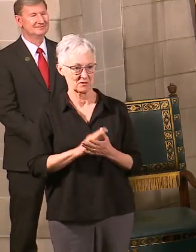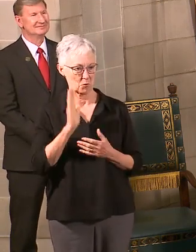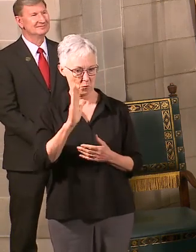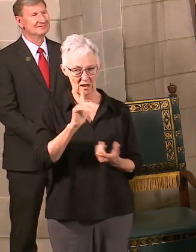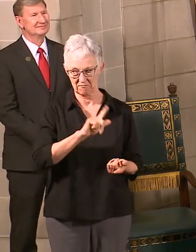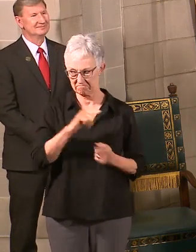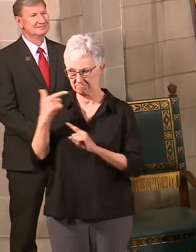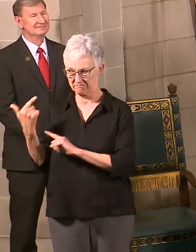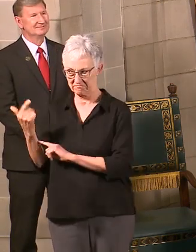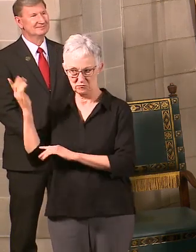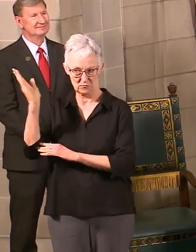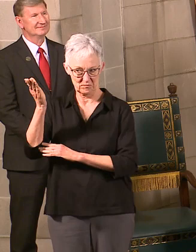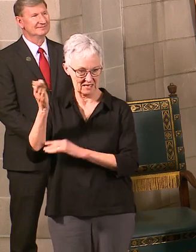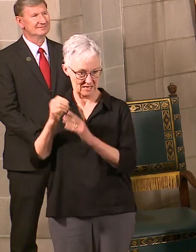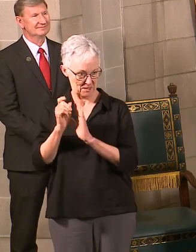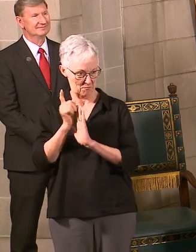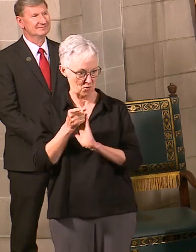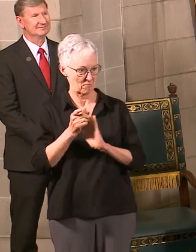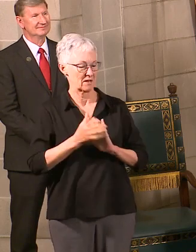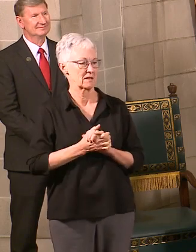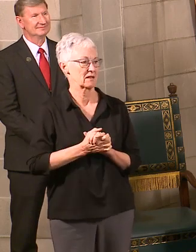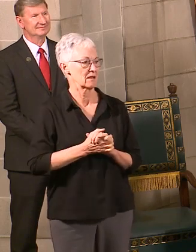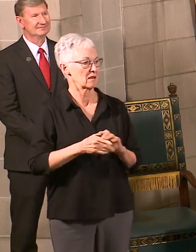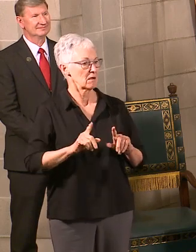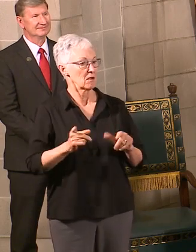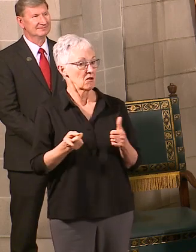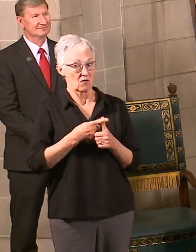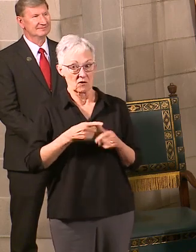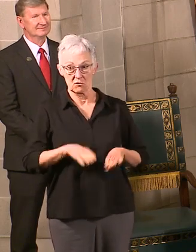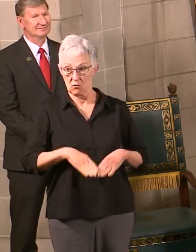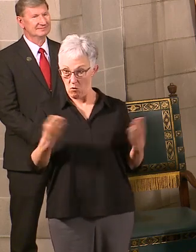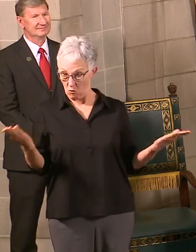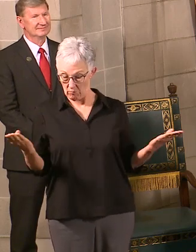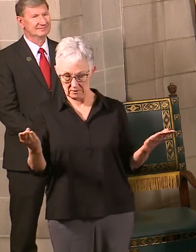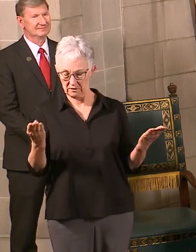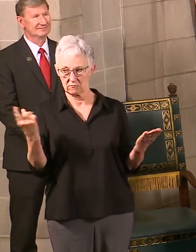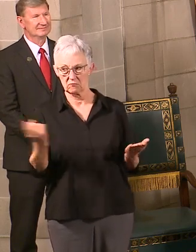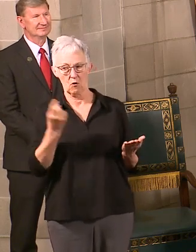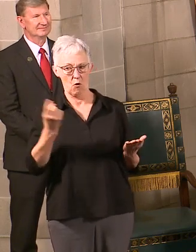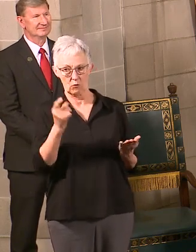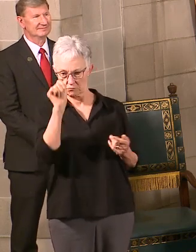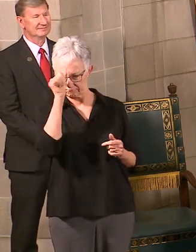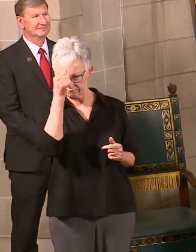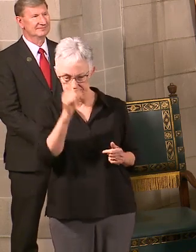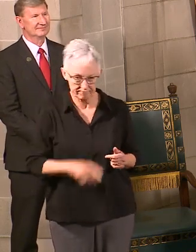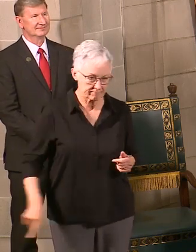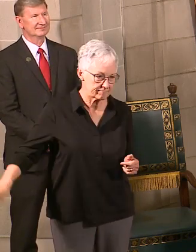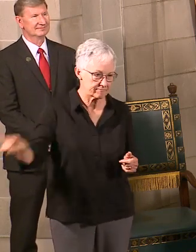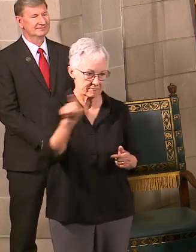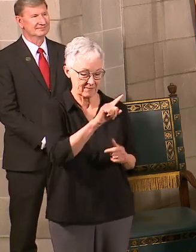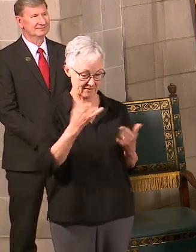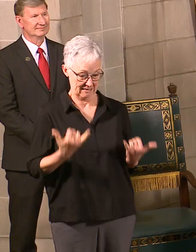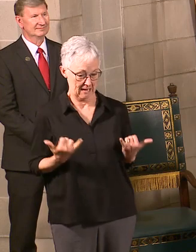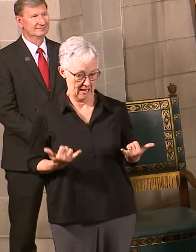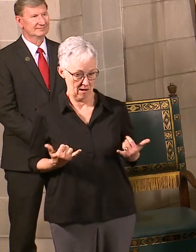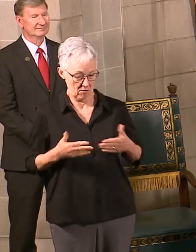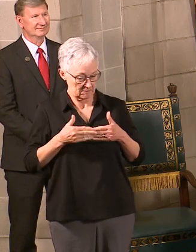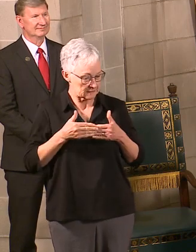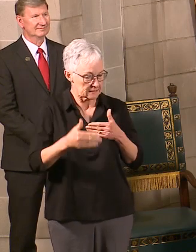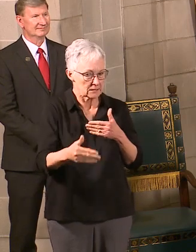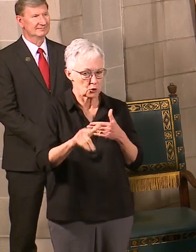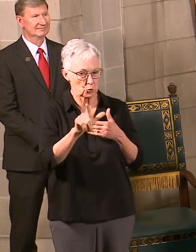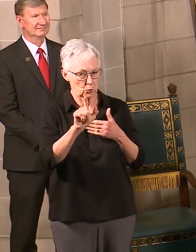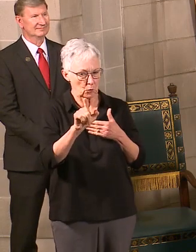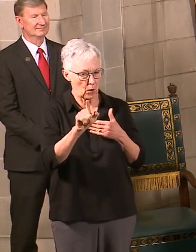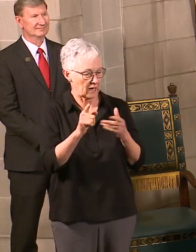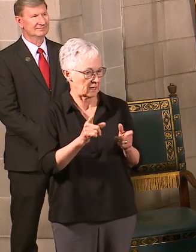moment. But again, I just want to, as always, start off by reminding people about our 21 days to stay home and stay healthy.